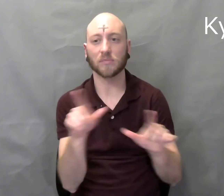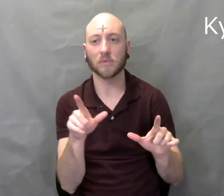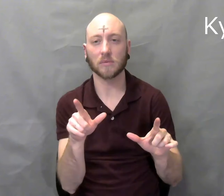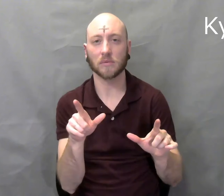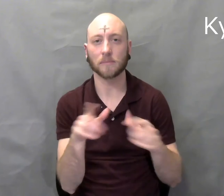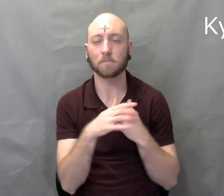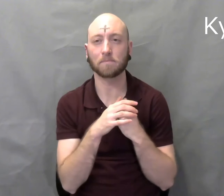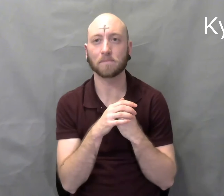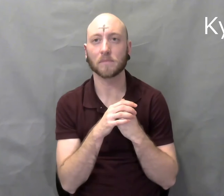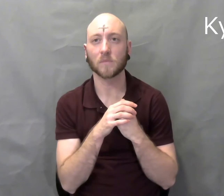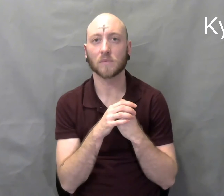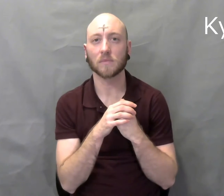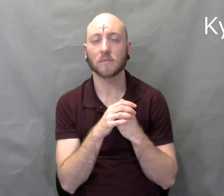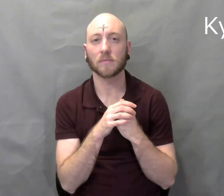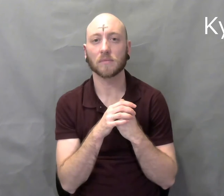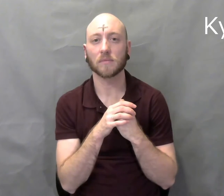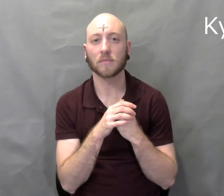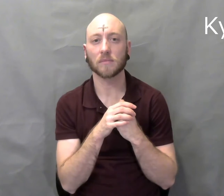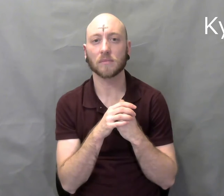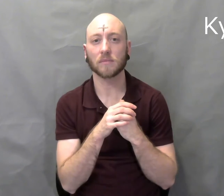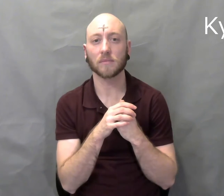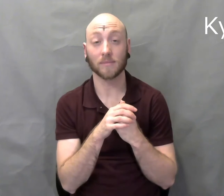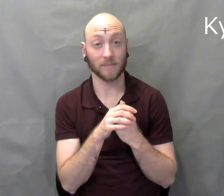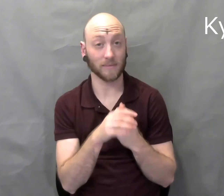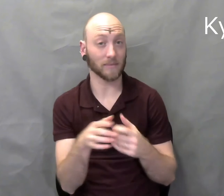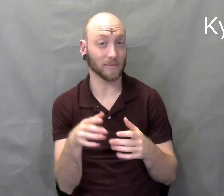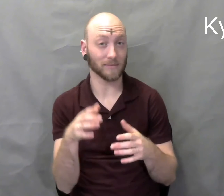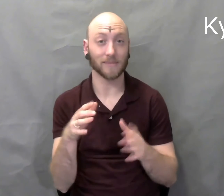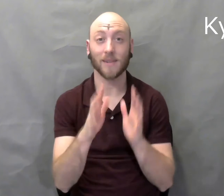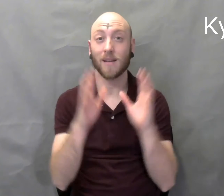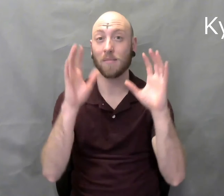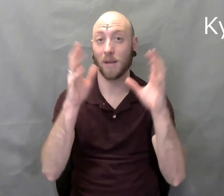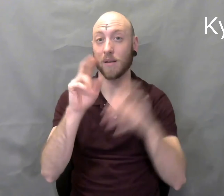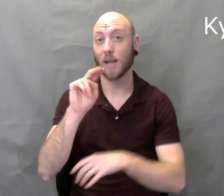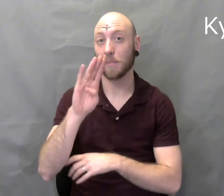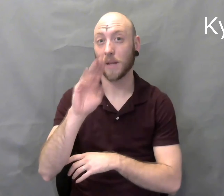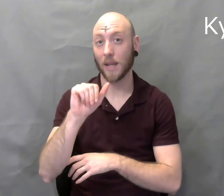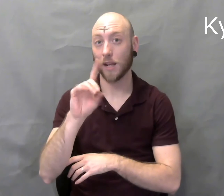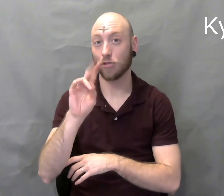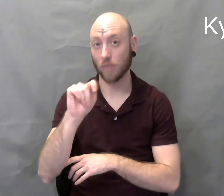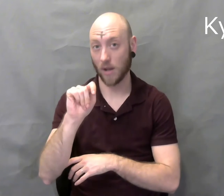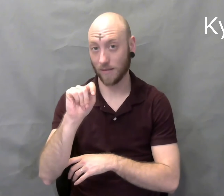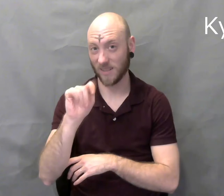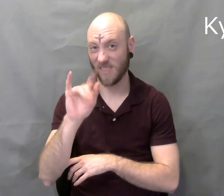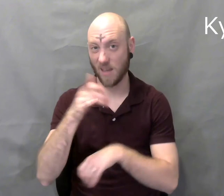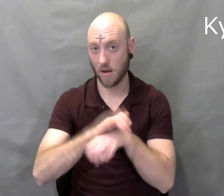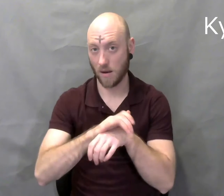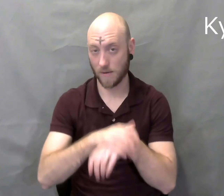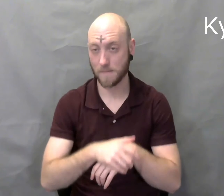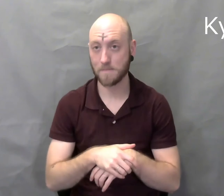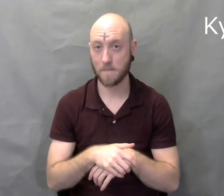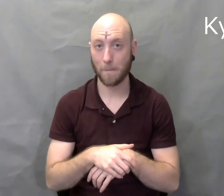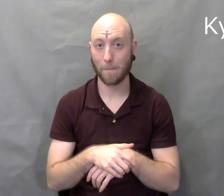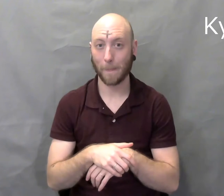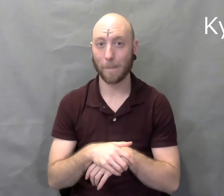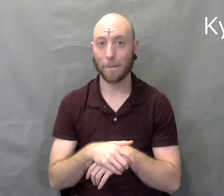night of the NBA draft. Um, and I